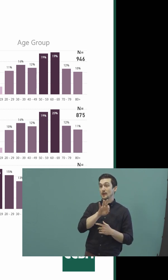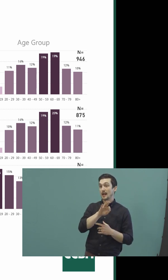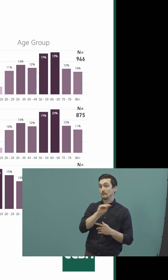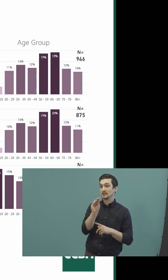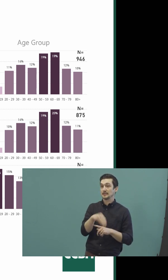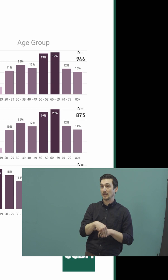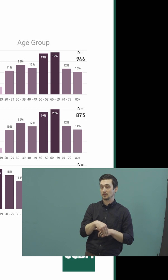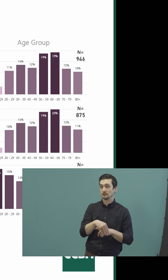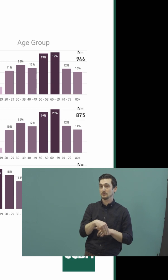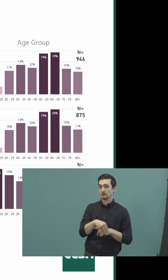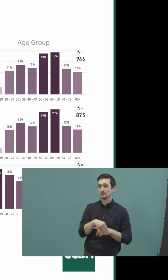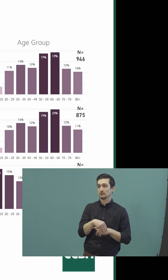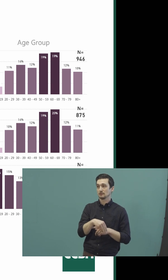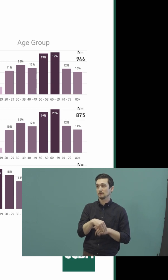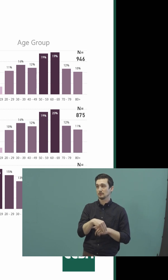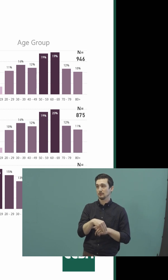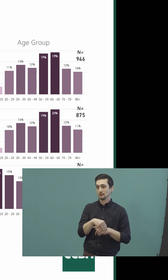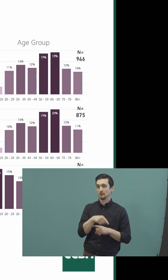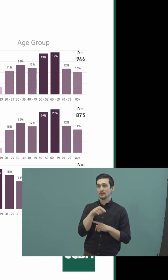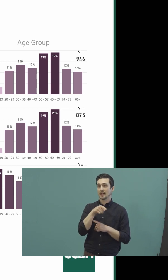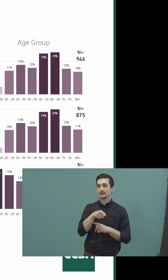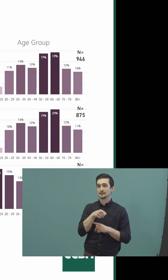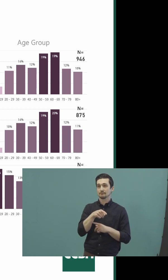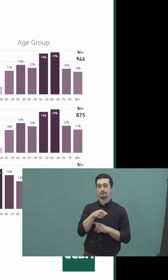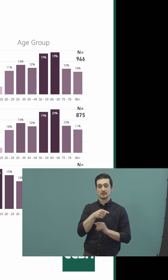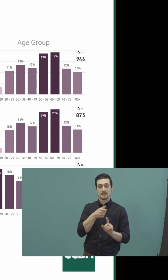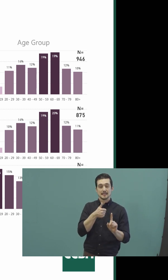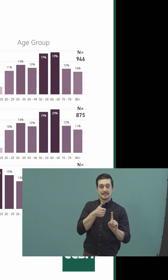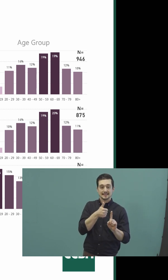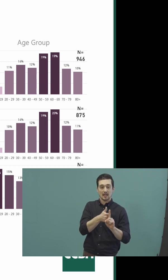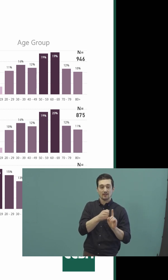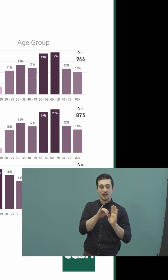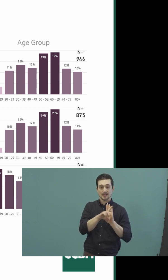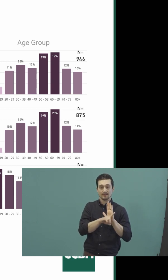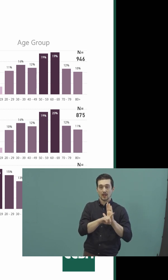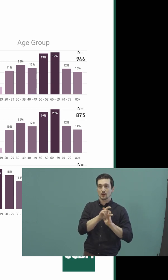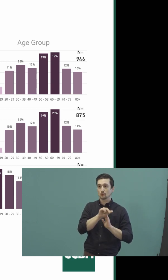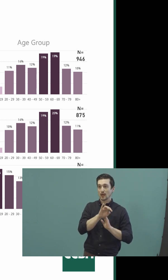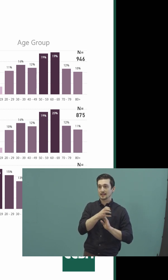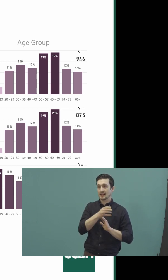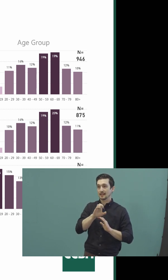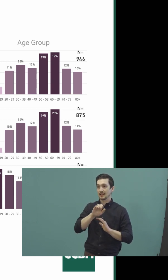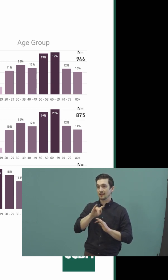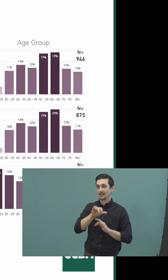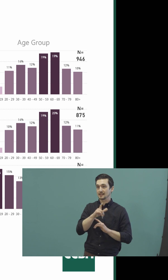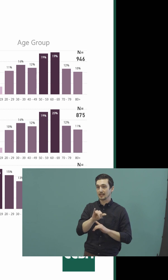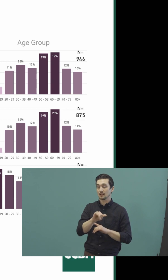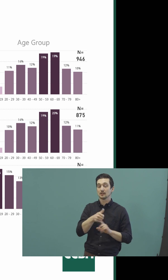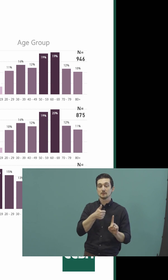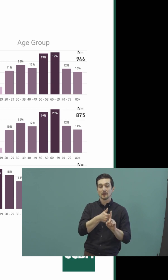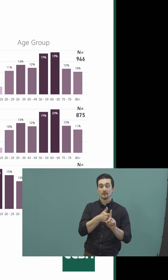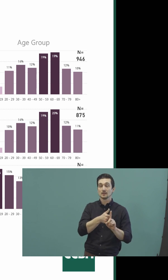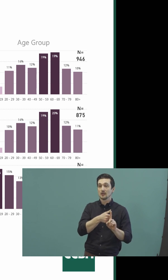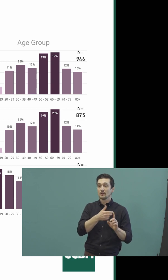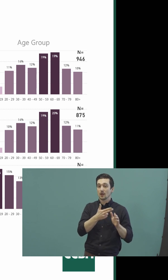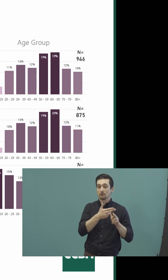29% of the total cases, this is self-identified race and ethnicity, identify as Black,